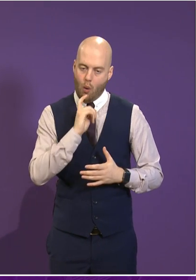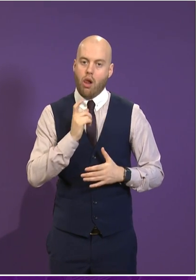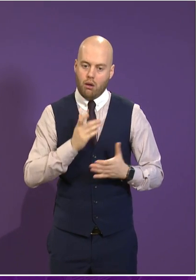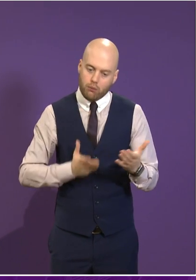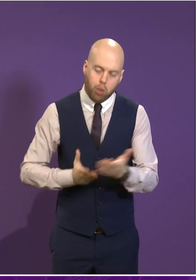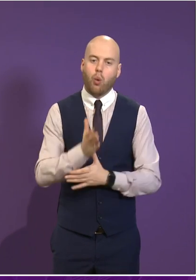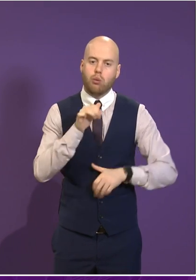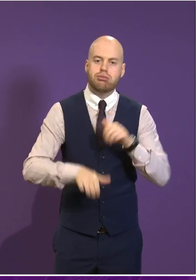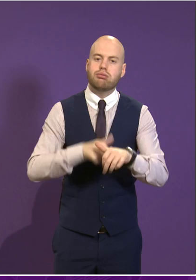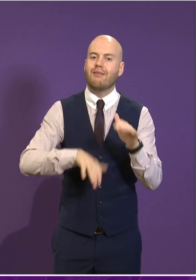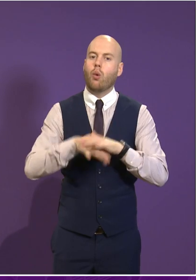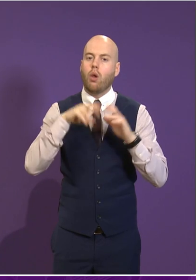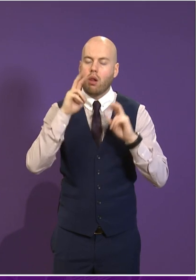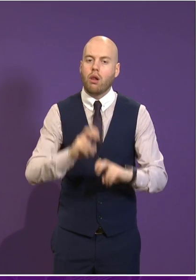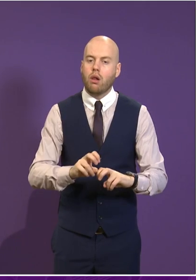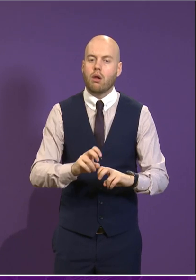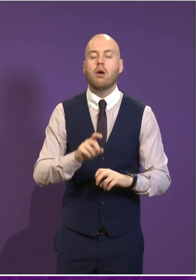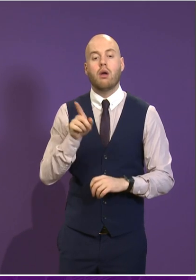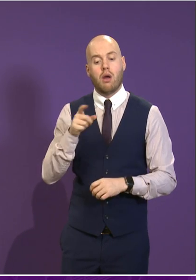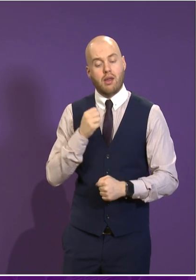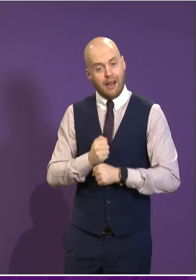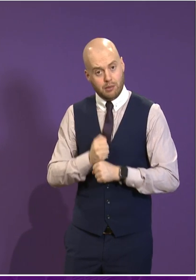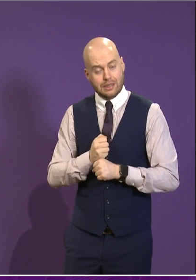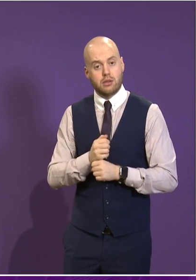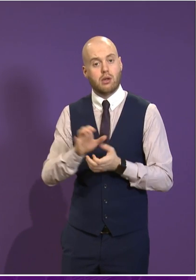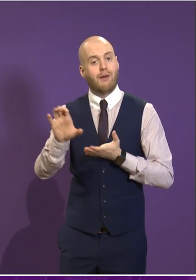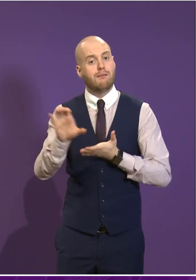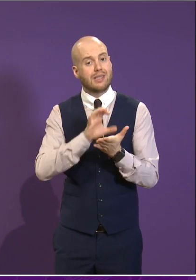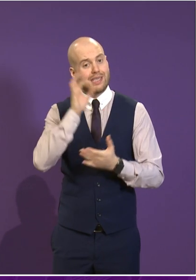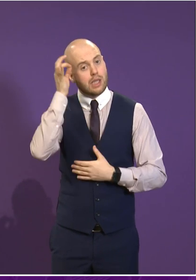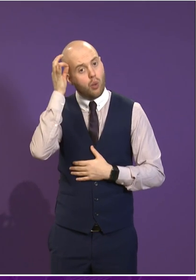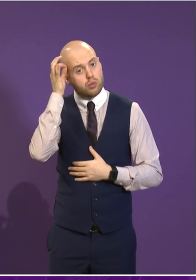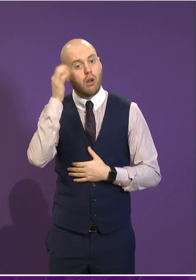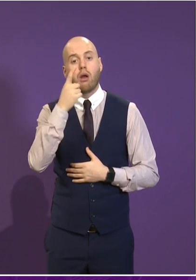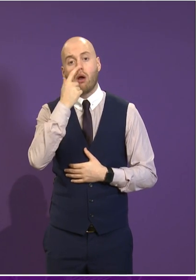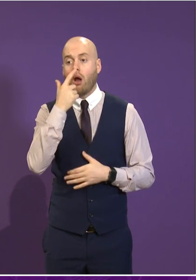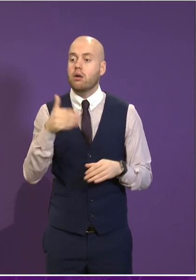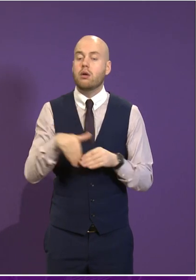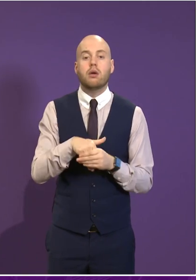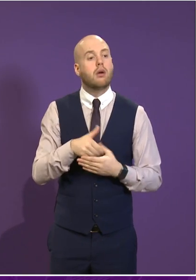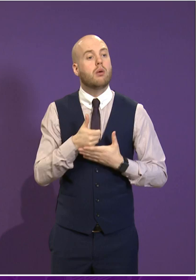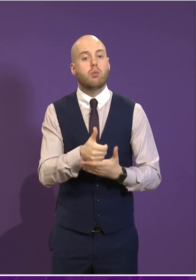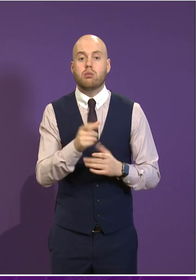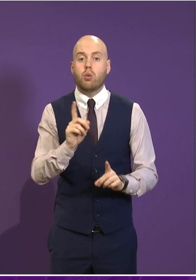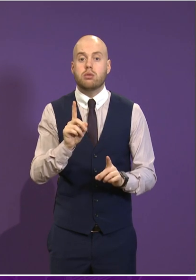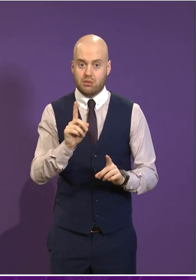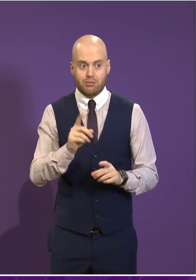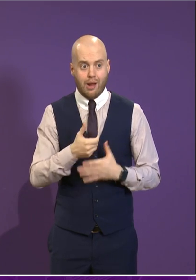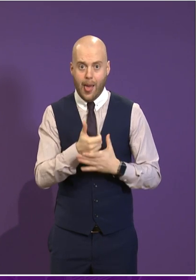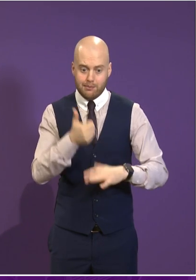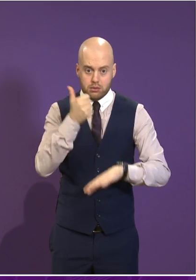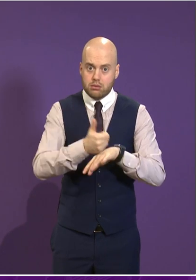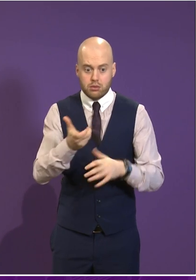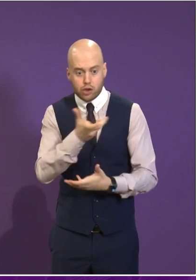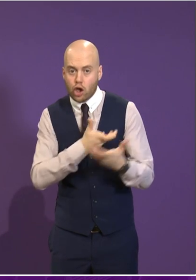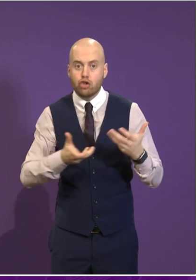and where the government and the funding council can come in to facilitate that discussion and to ensure that good practice